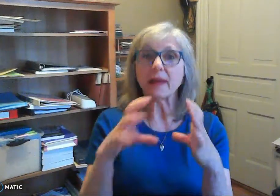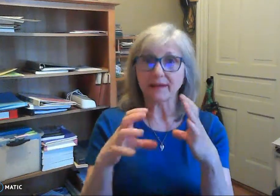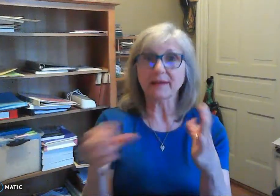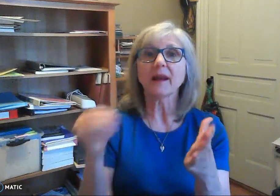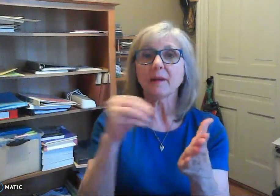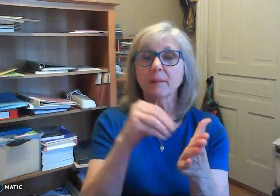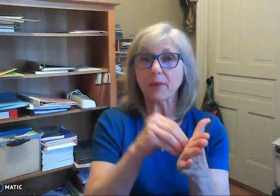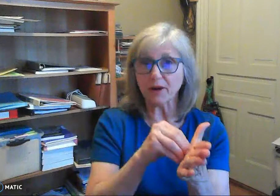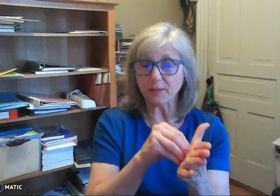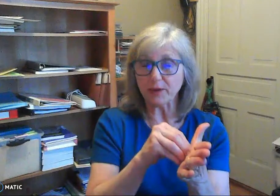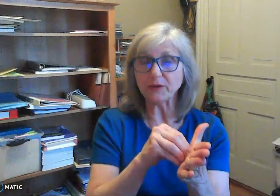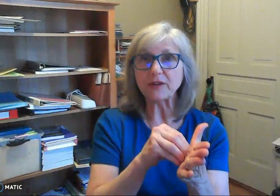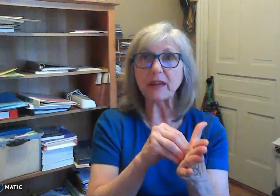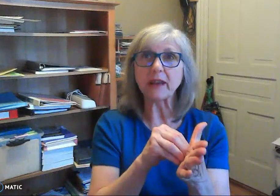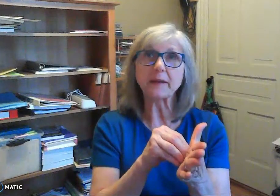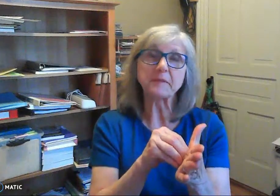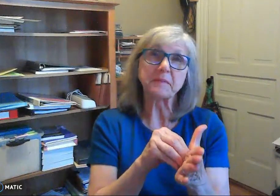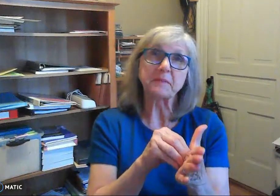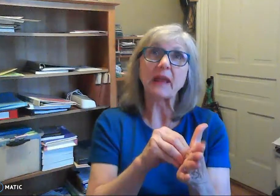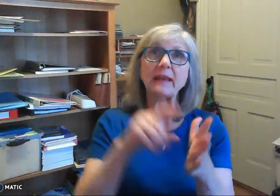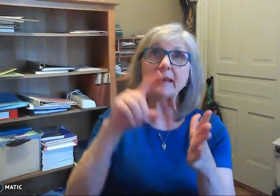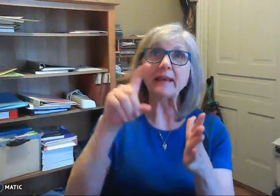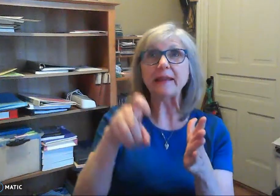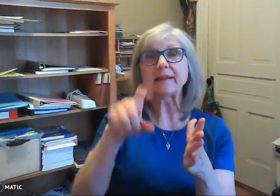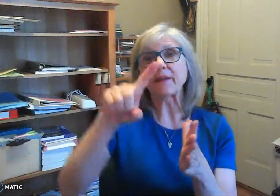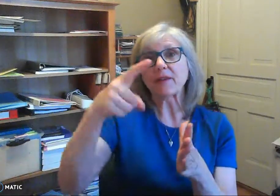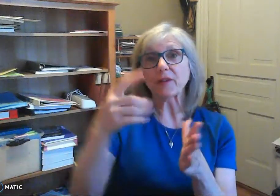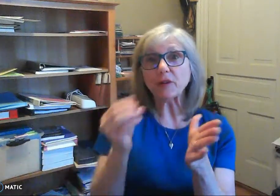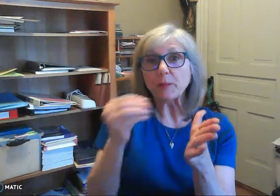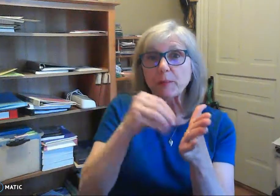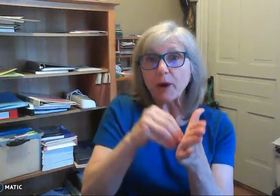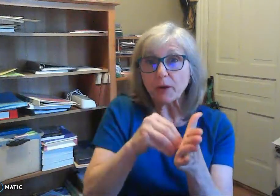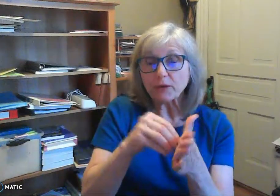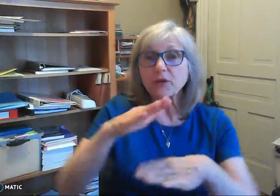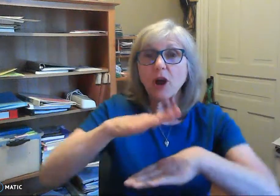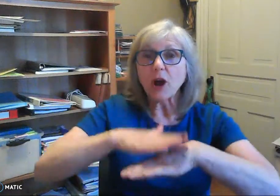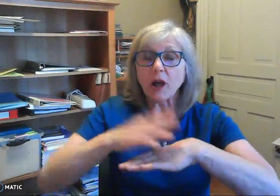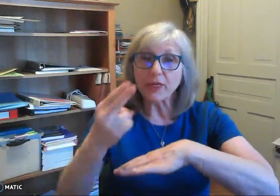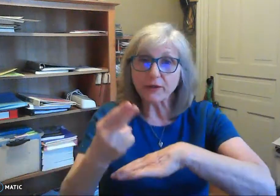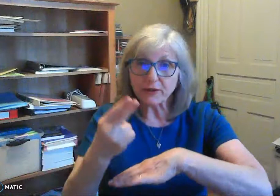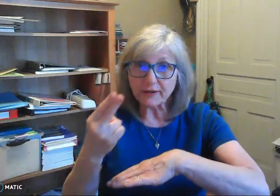comments. Your posting needs to have the first post on